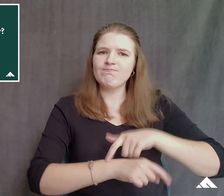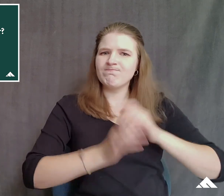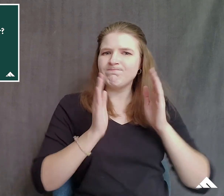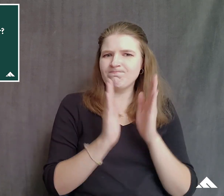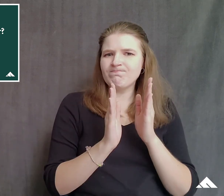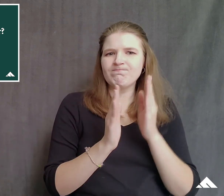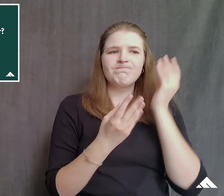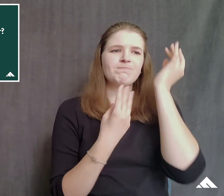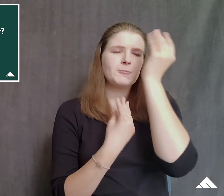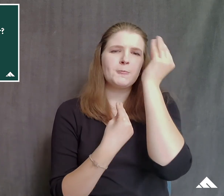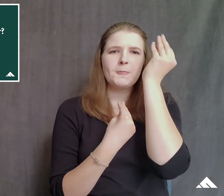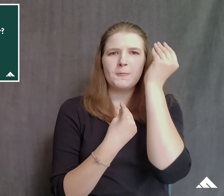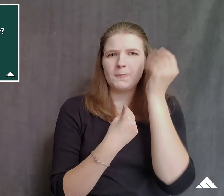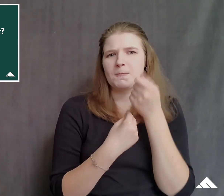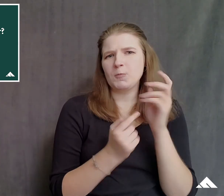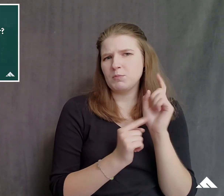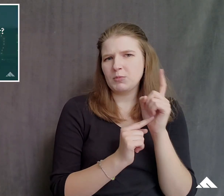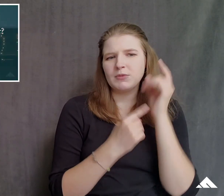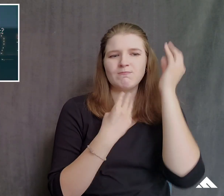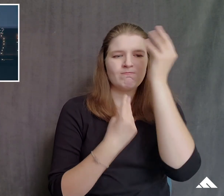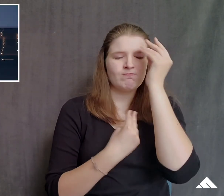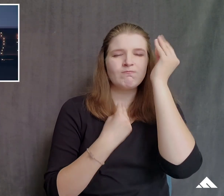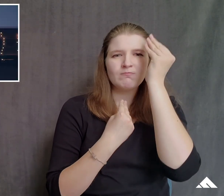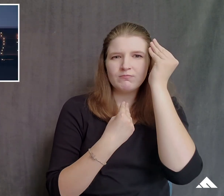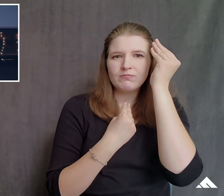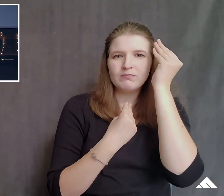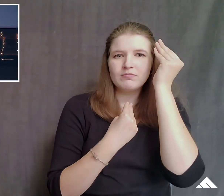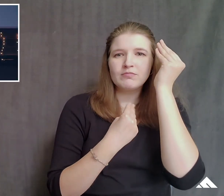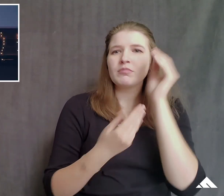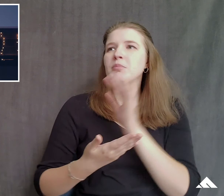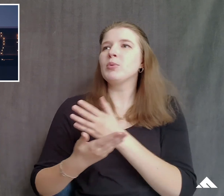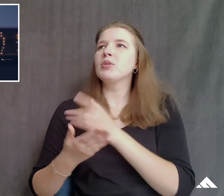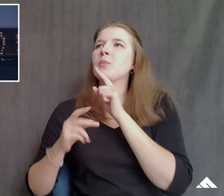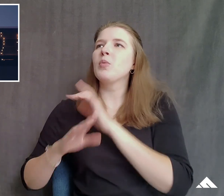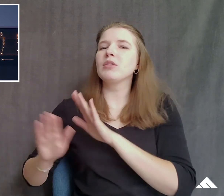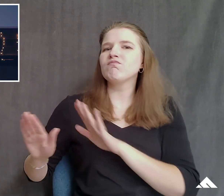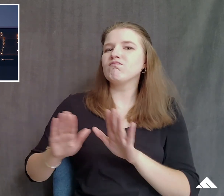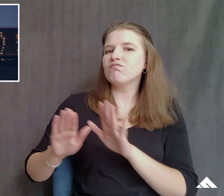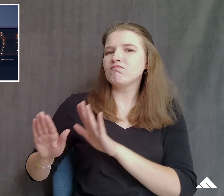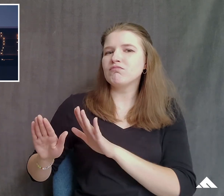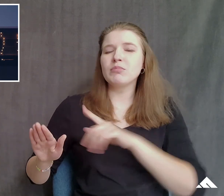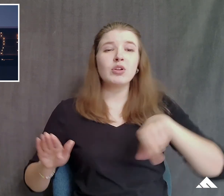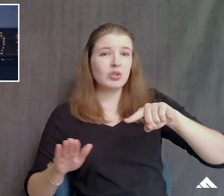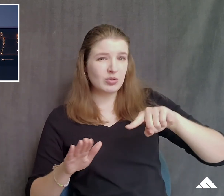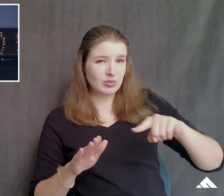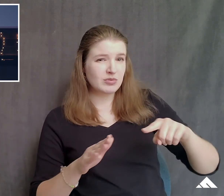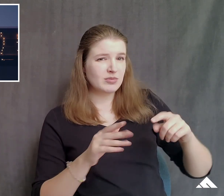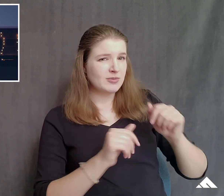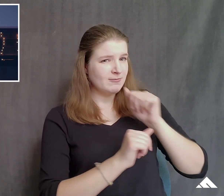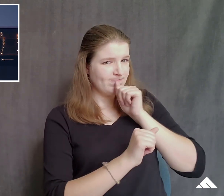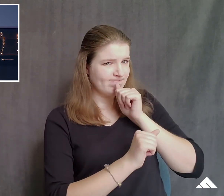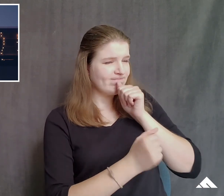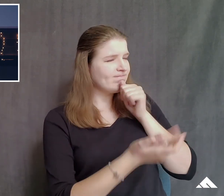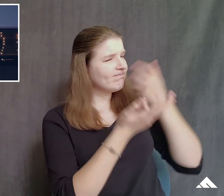here for a few moments. And I want you to just listen to the music and spend some time communing with God. Ask